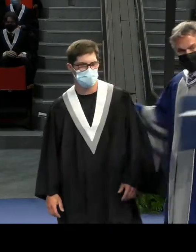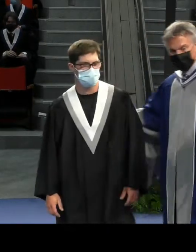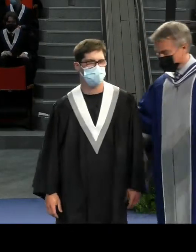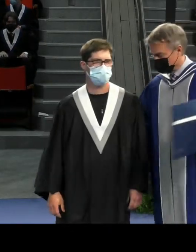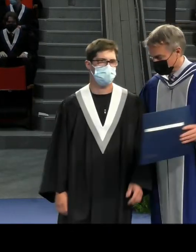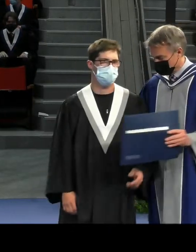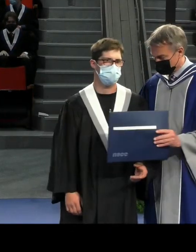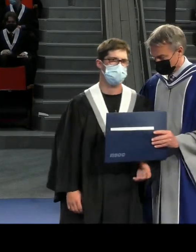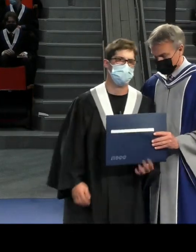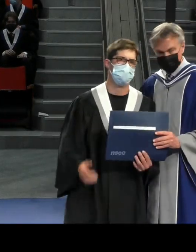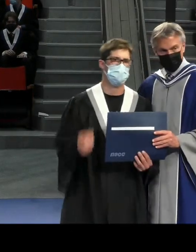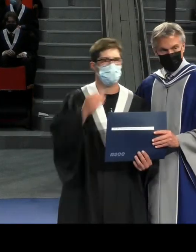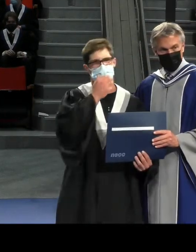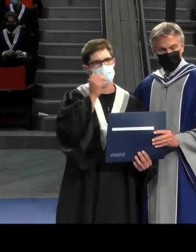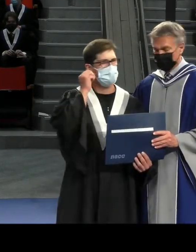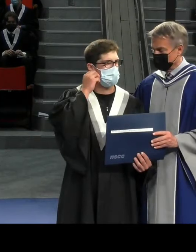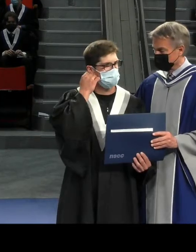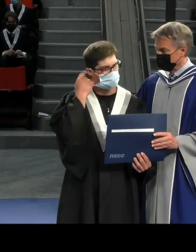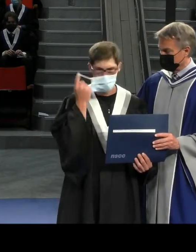Isaiah Simmons.